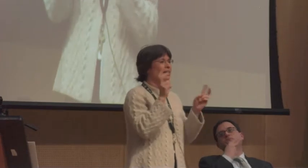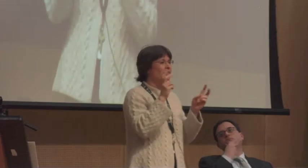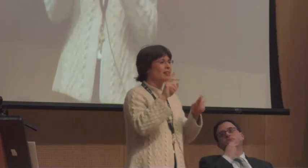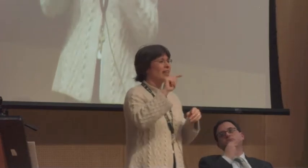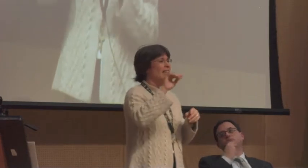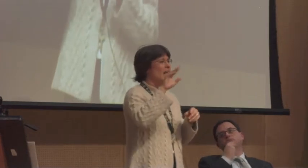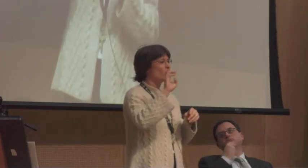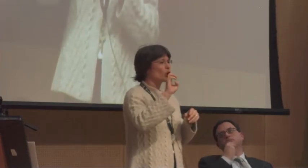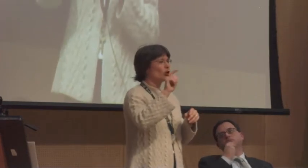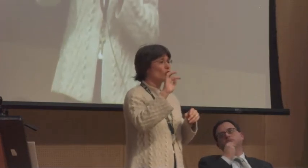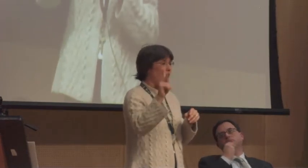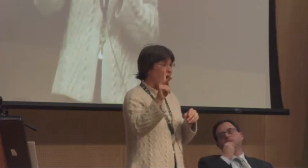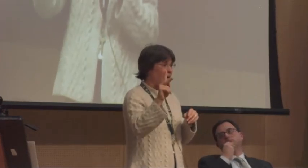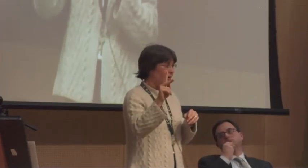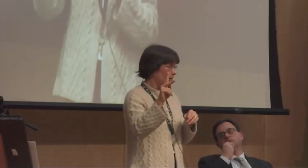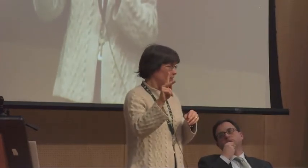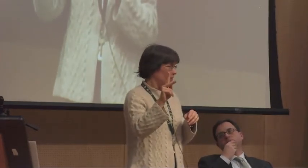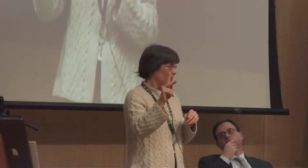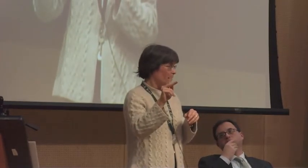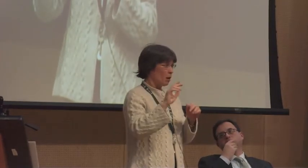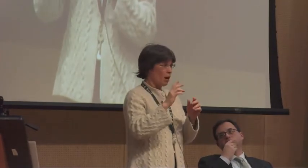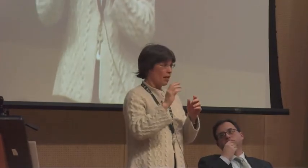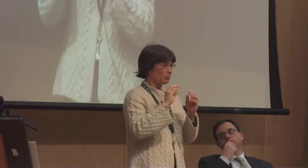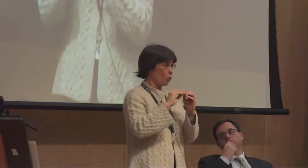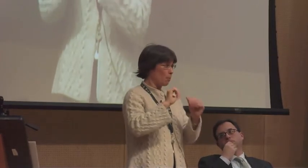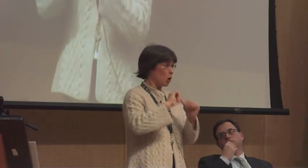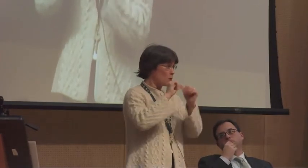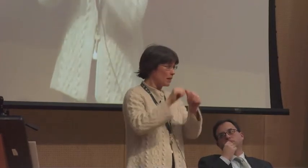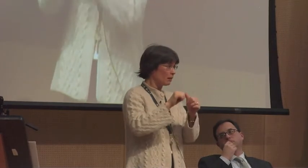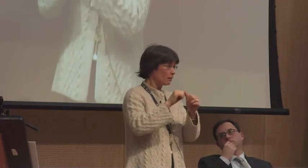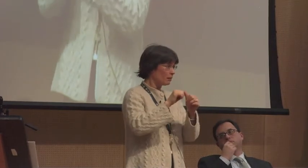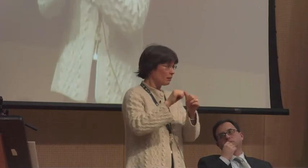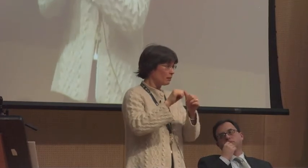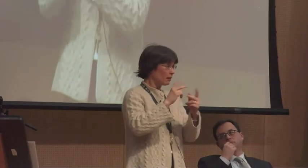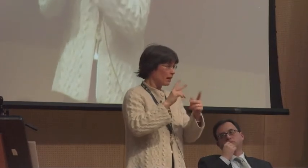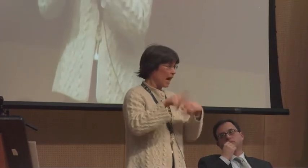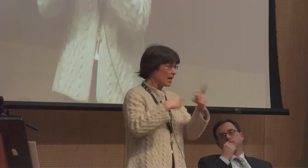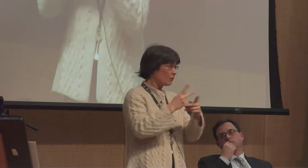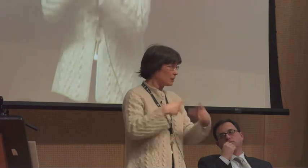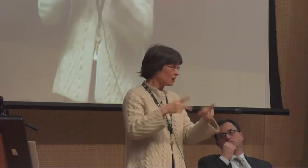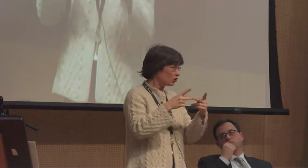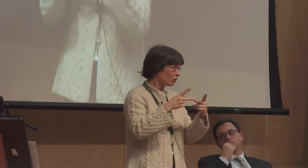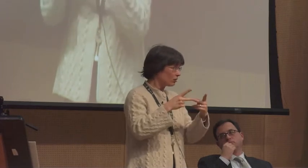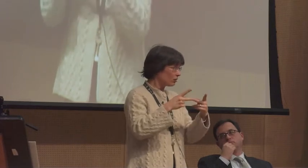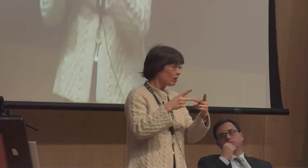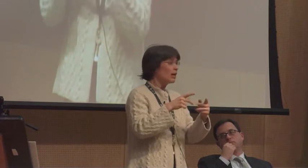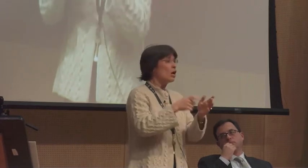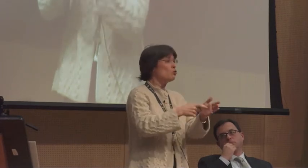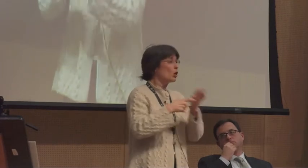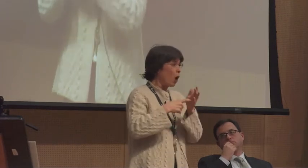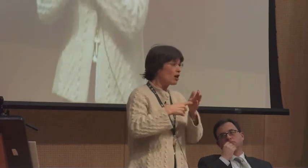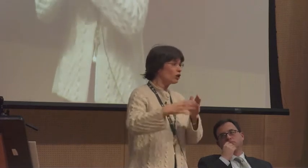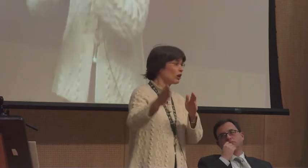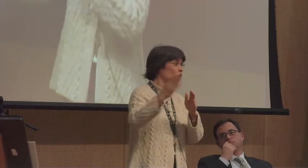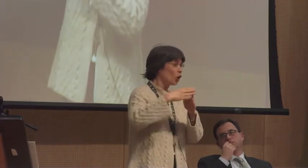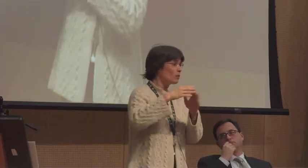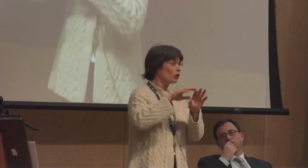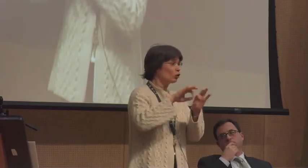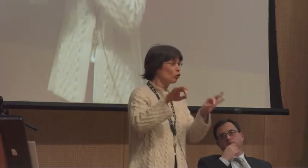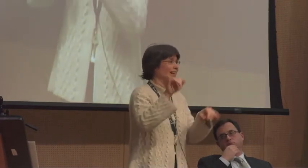is tenure track. That's more permanent kind of a position. It requires a terminal degree